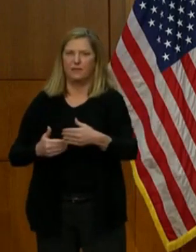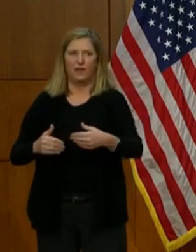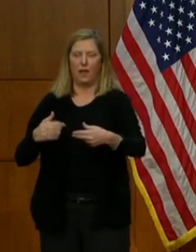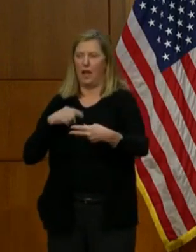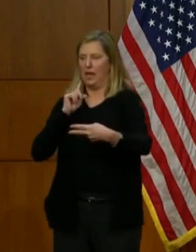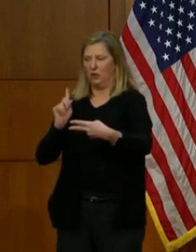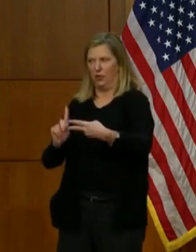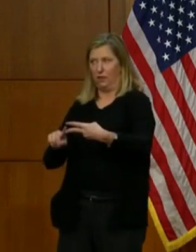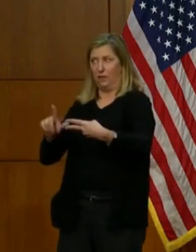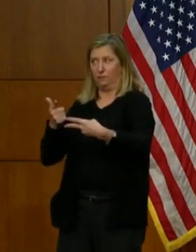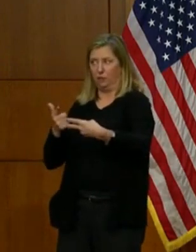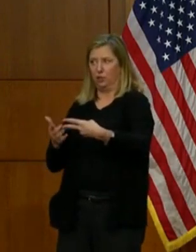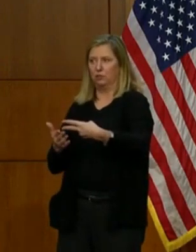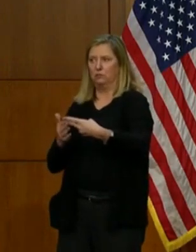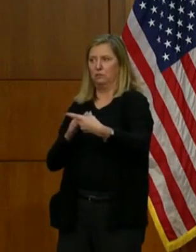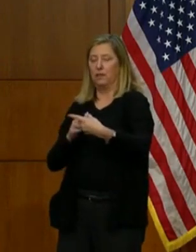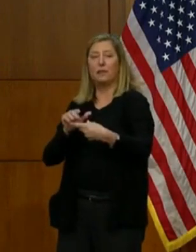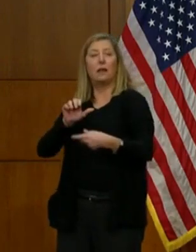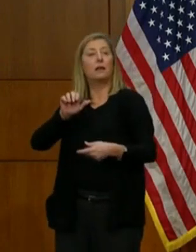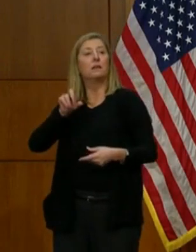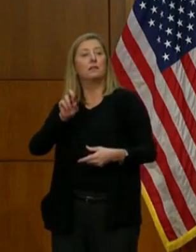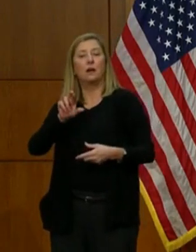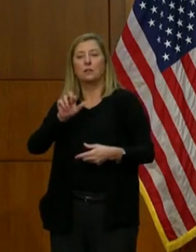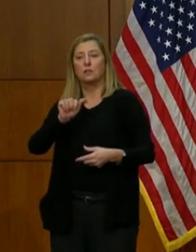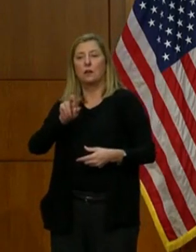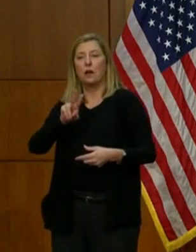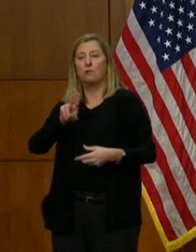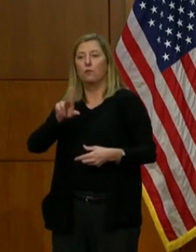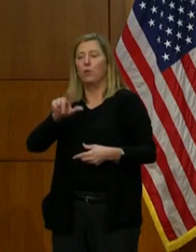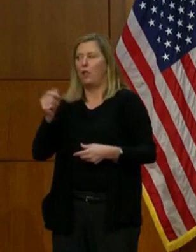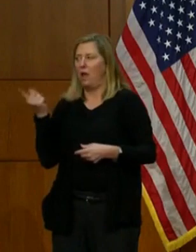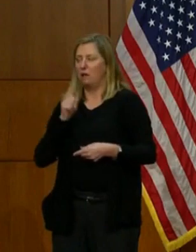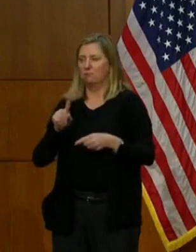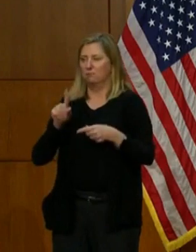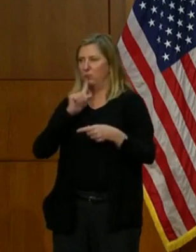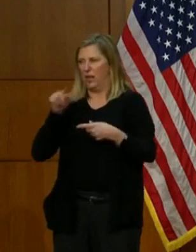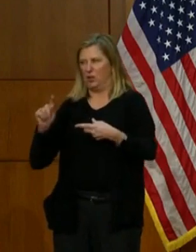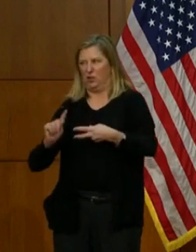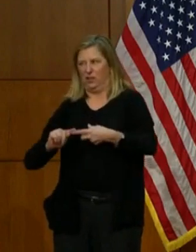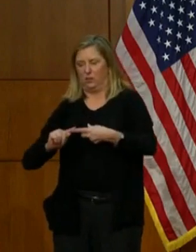of your question first, and then I'm going to let Dr. Avula address some of this. But